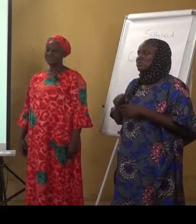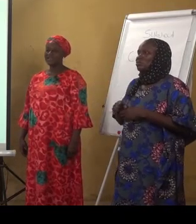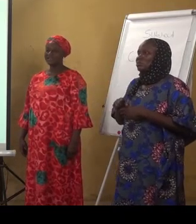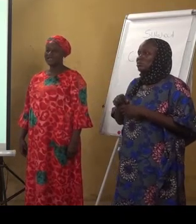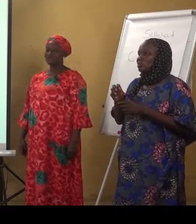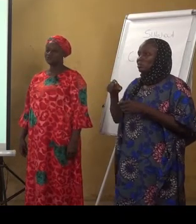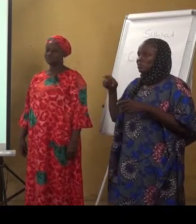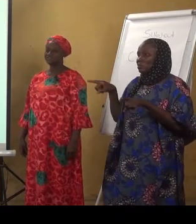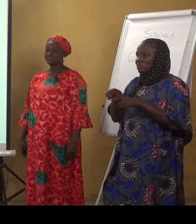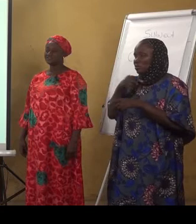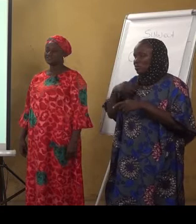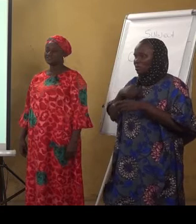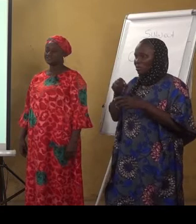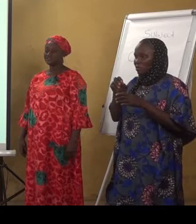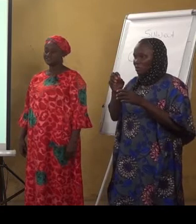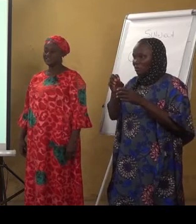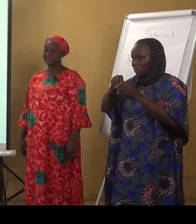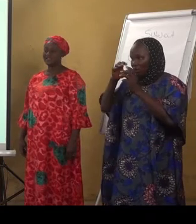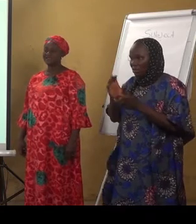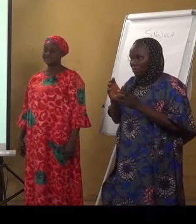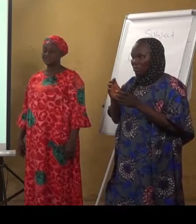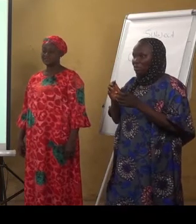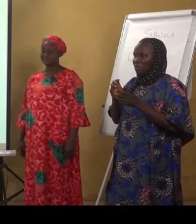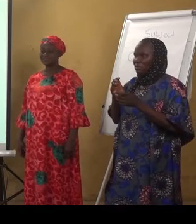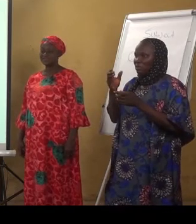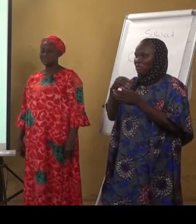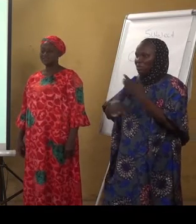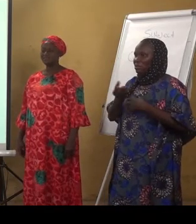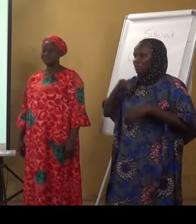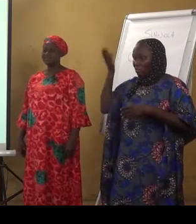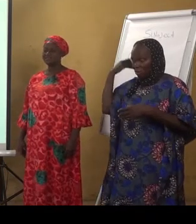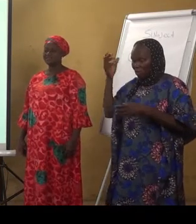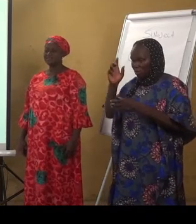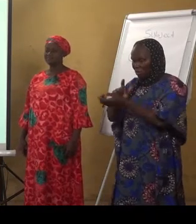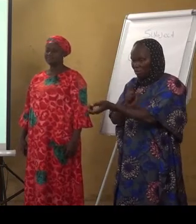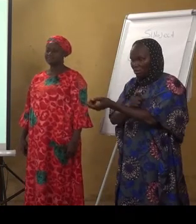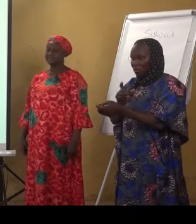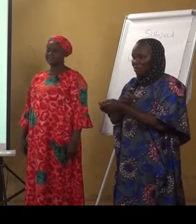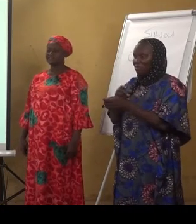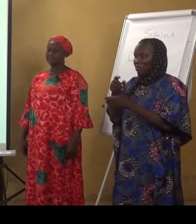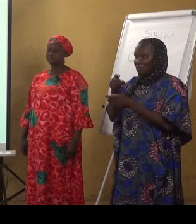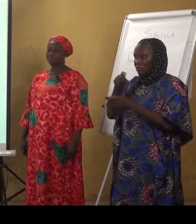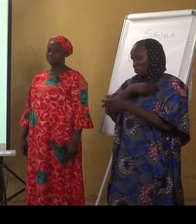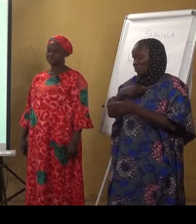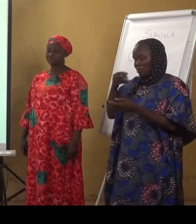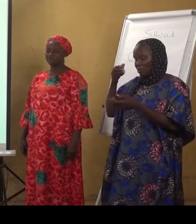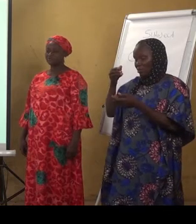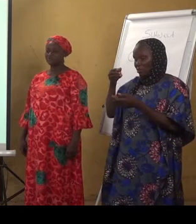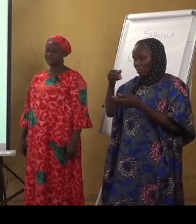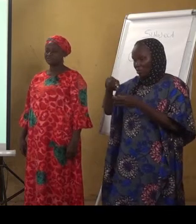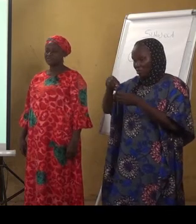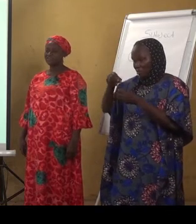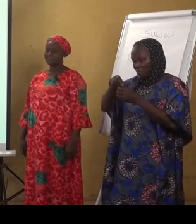we learned how Joseph was mistreated by his brothers. But by the time these brothers appeared